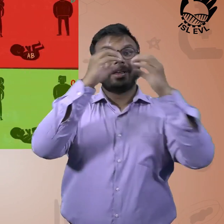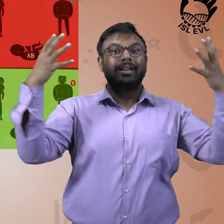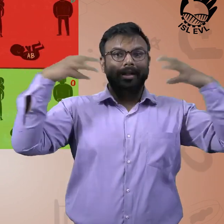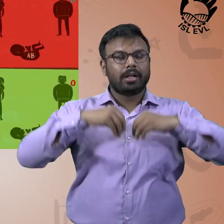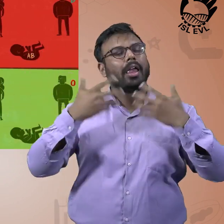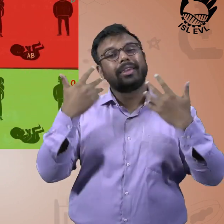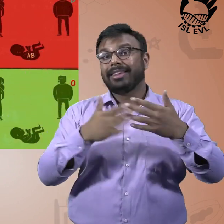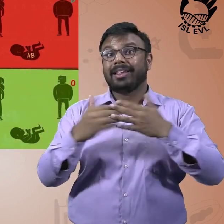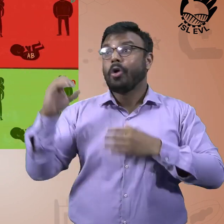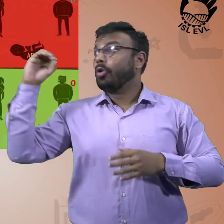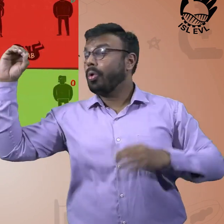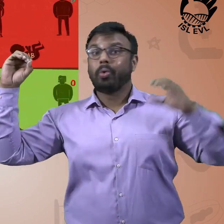the blood types of both parents,